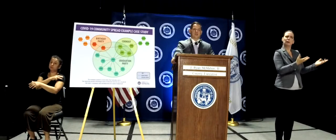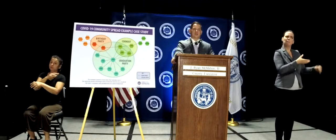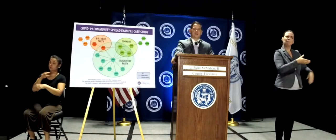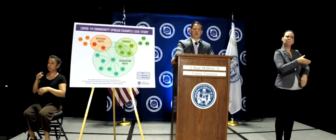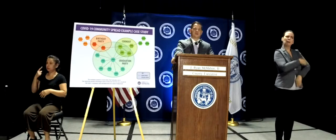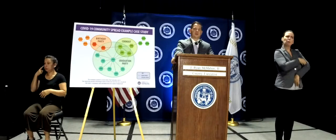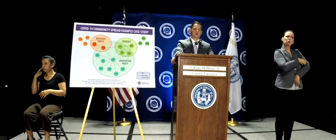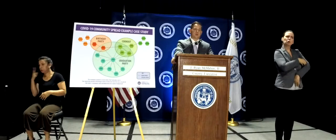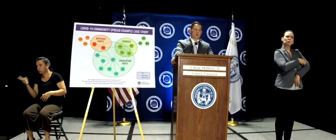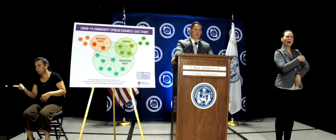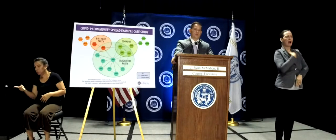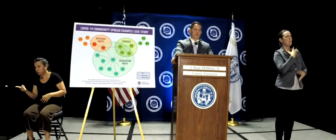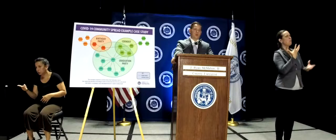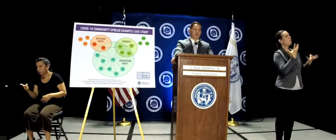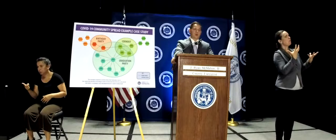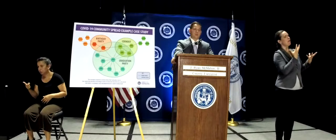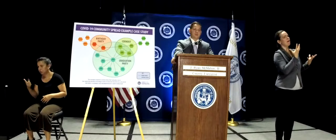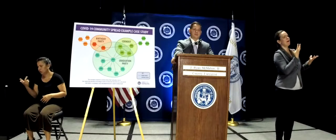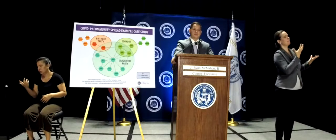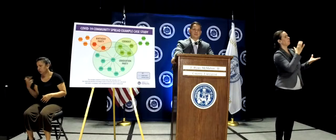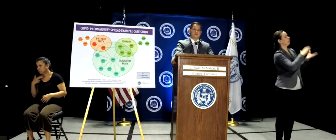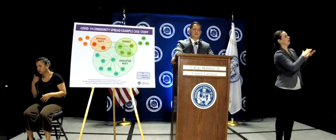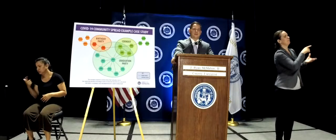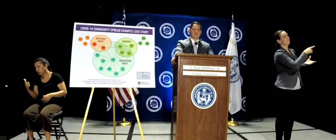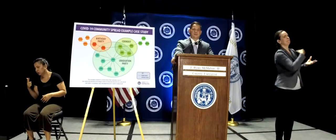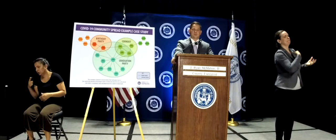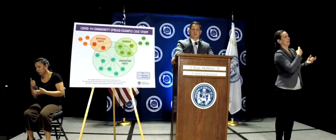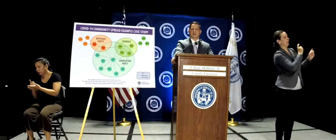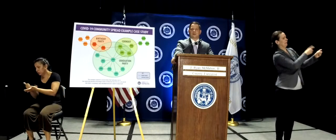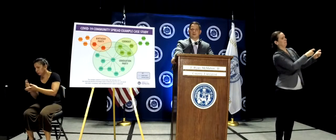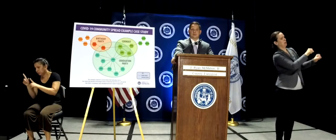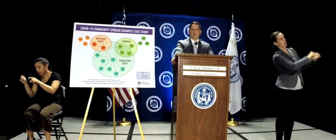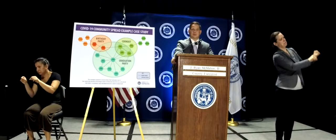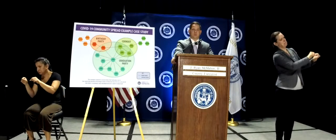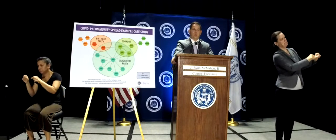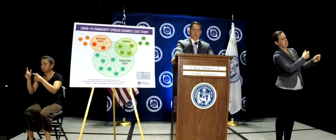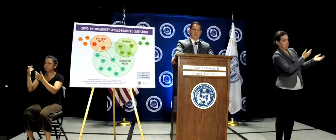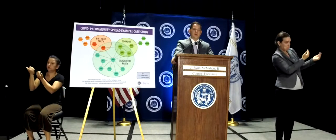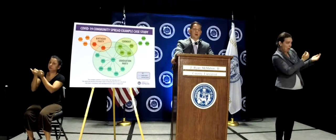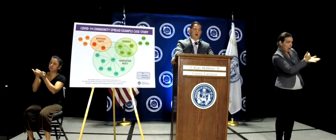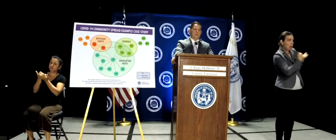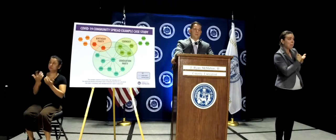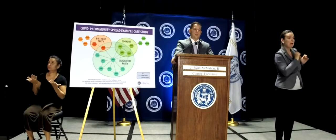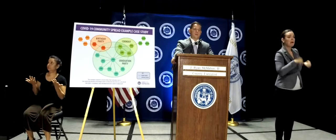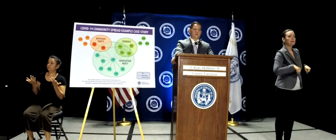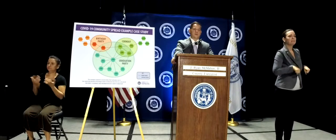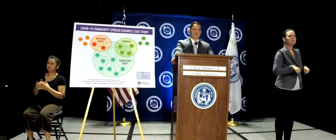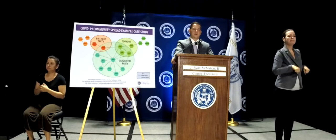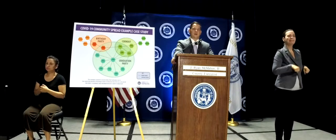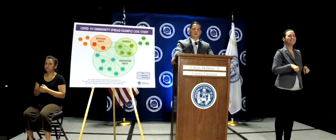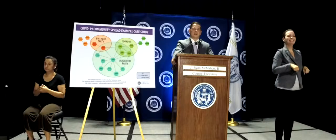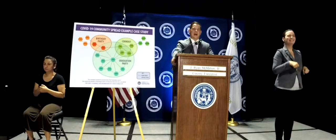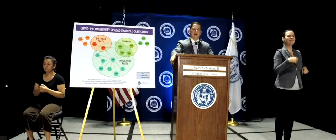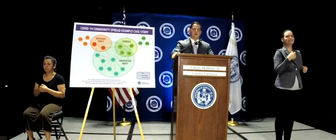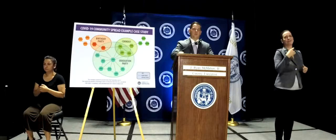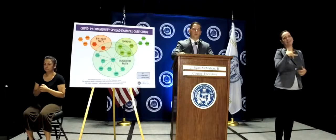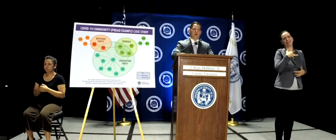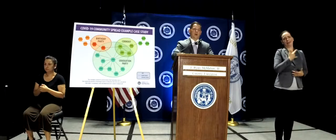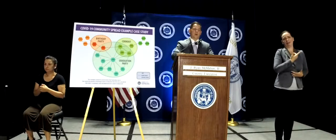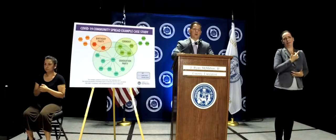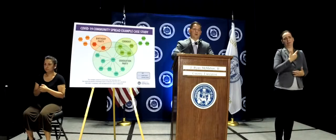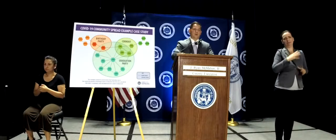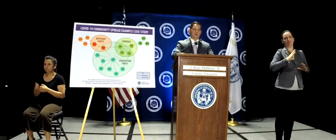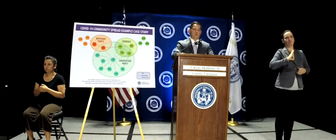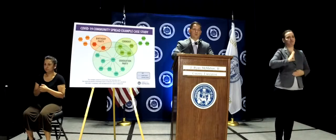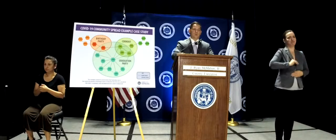with intention, because I understand what they're going through. But this is just ridiculous at this point. This isn't a time